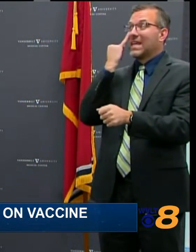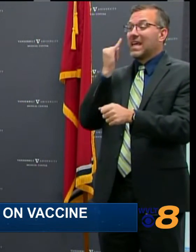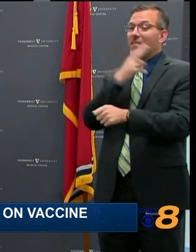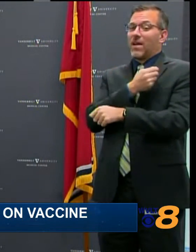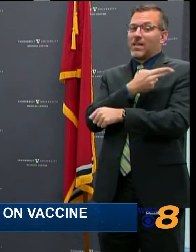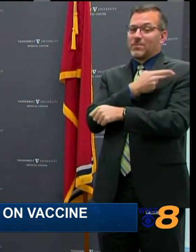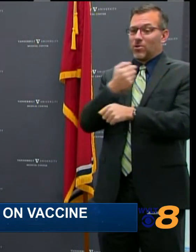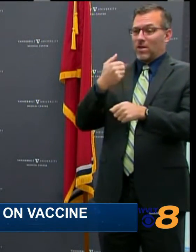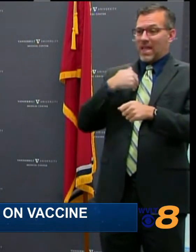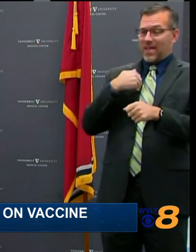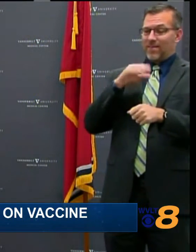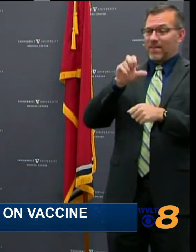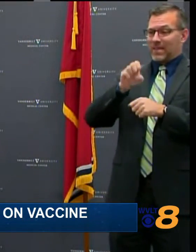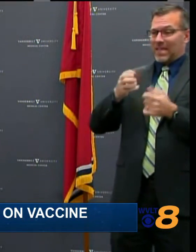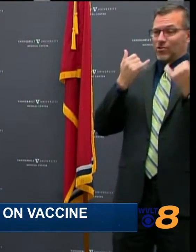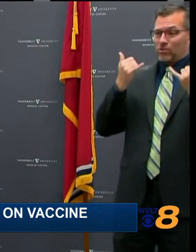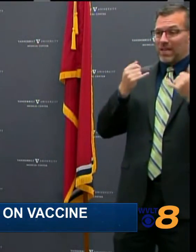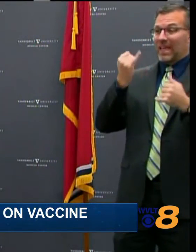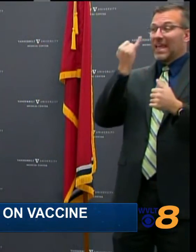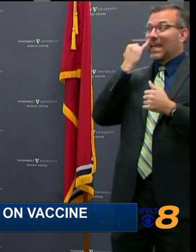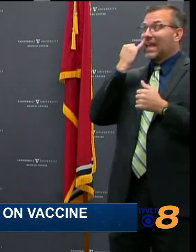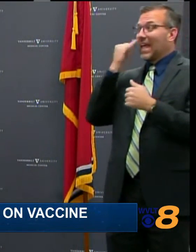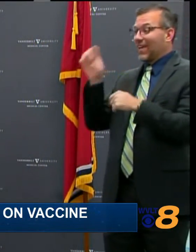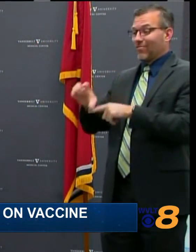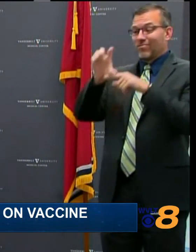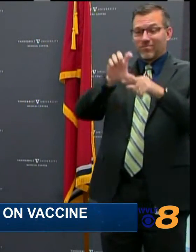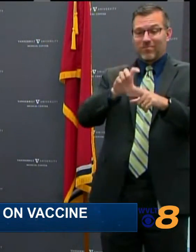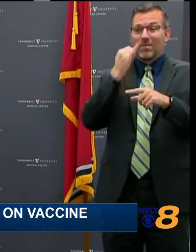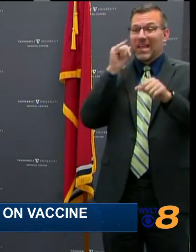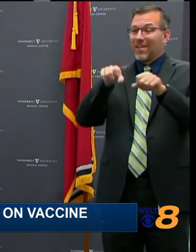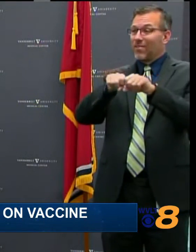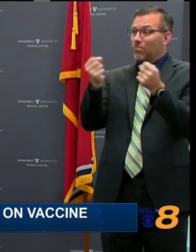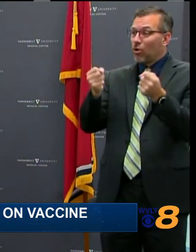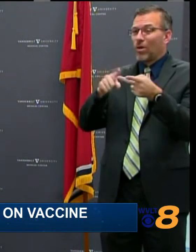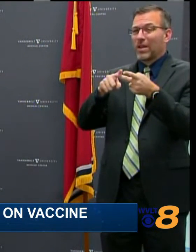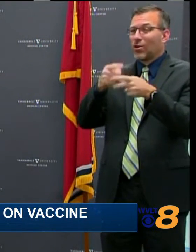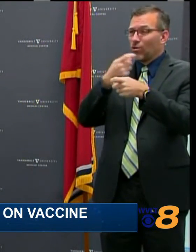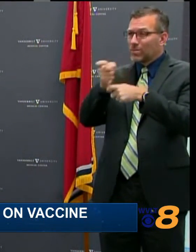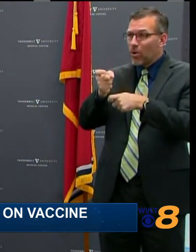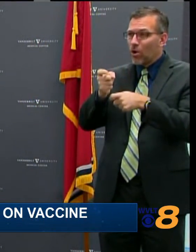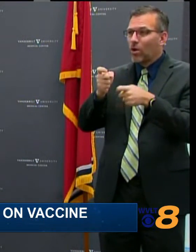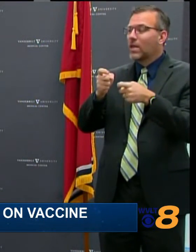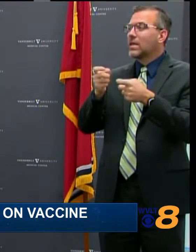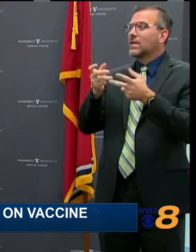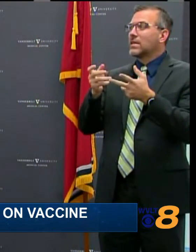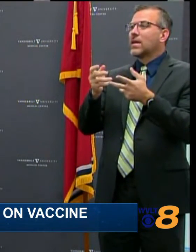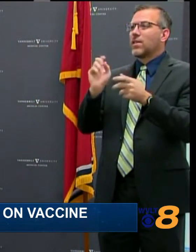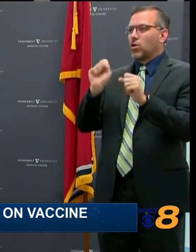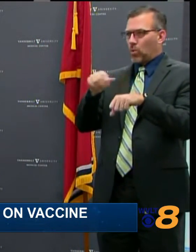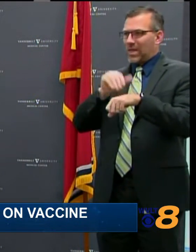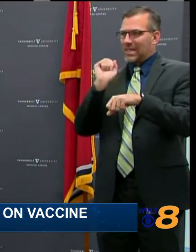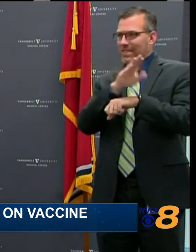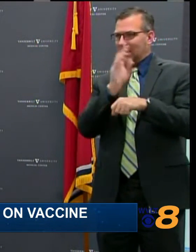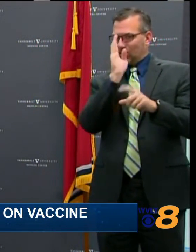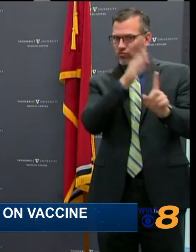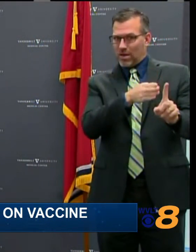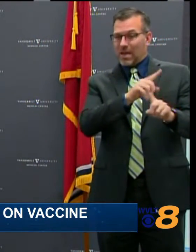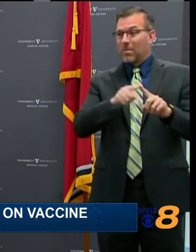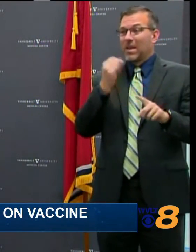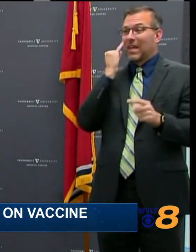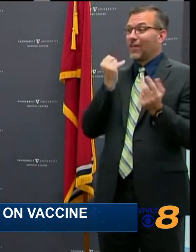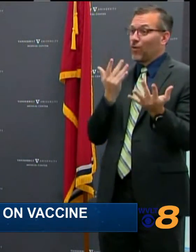and when they open it up, it's spoiled, out of temperature, or broken, we can immediately deploy that to them. Turns out waiting